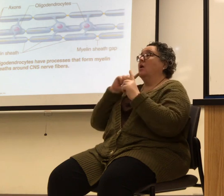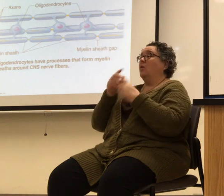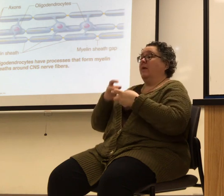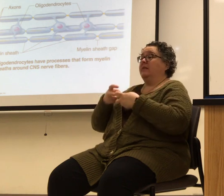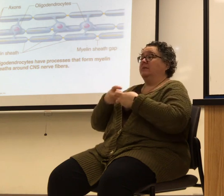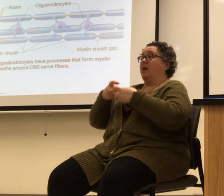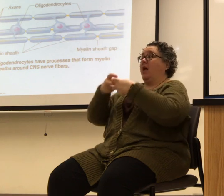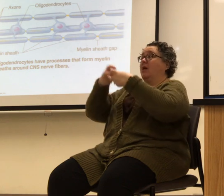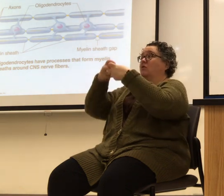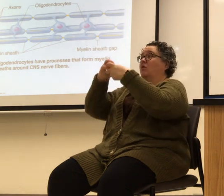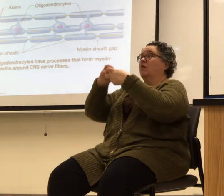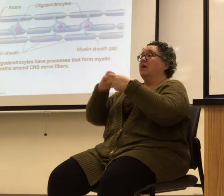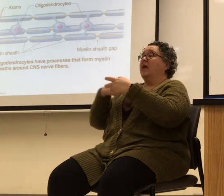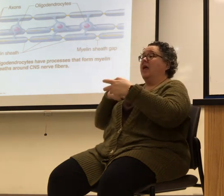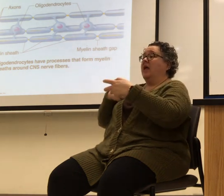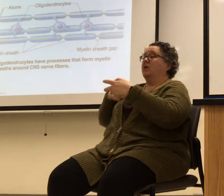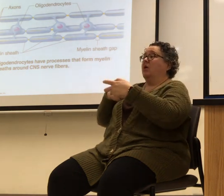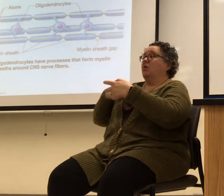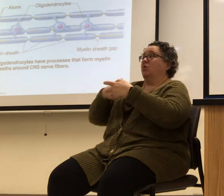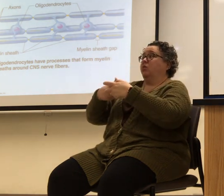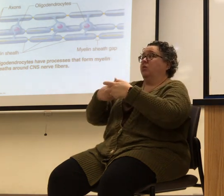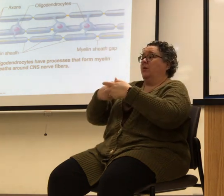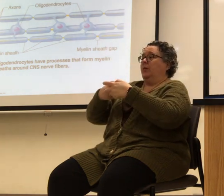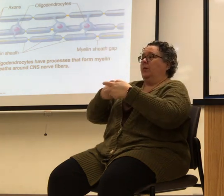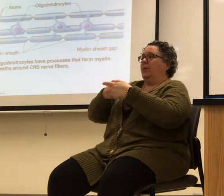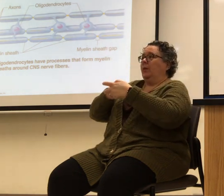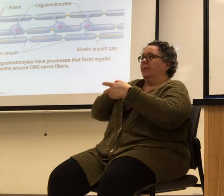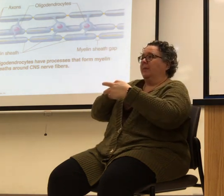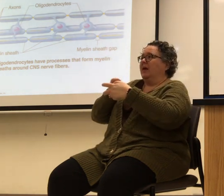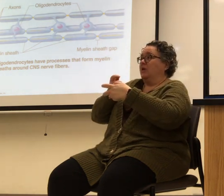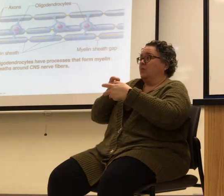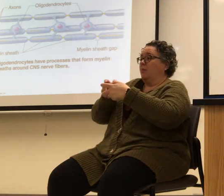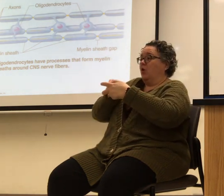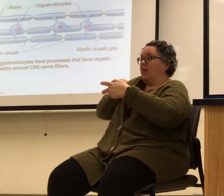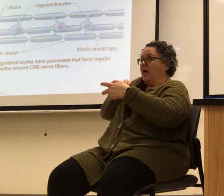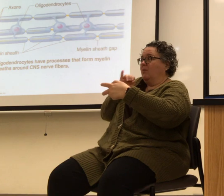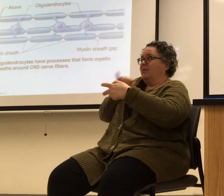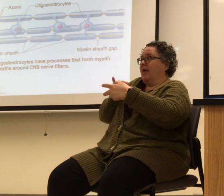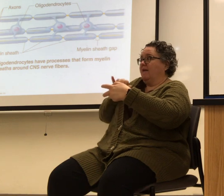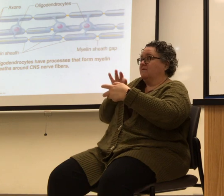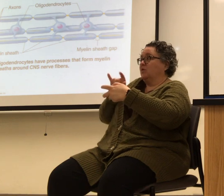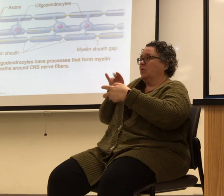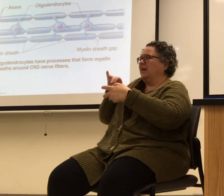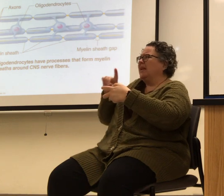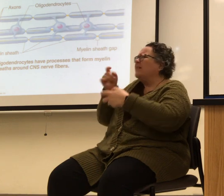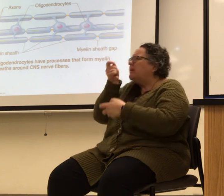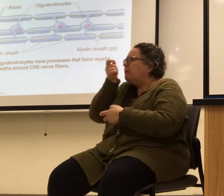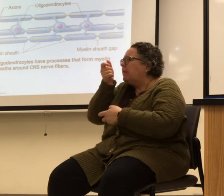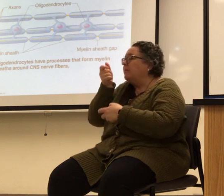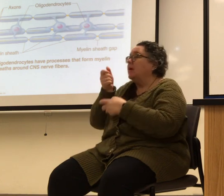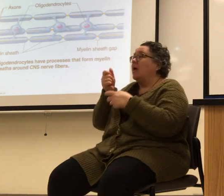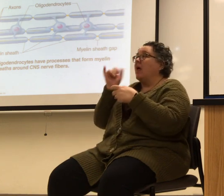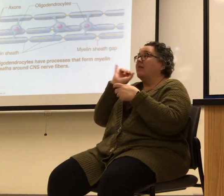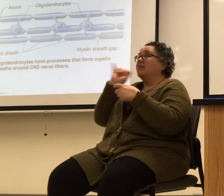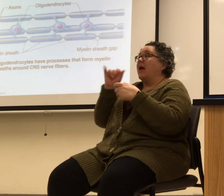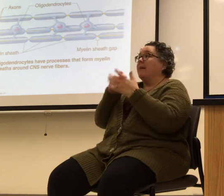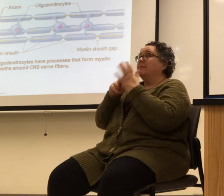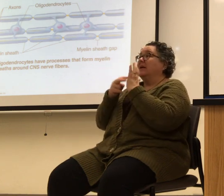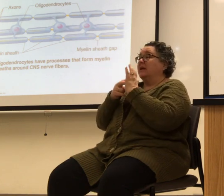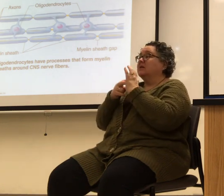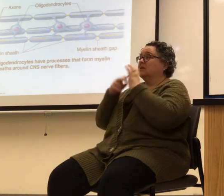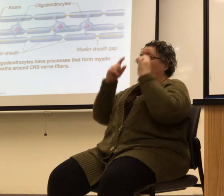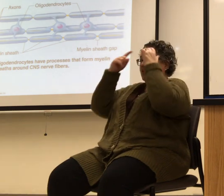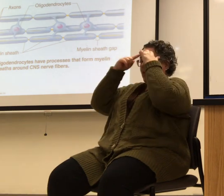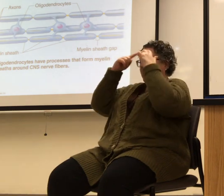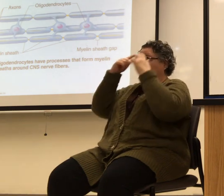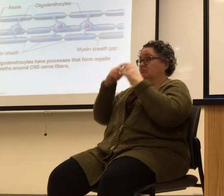your brain starts hitting the skull a lot easier and you start getting headaches just from like sitting up. That extra fluid surrounding your brain is very important